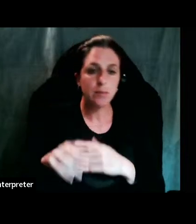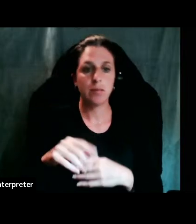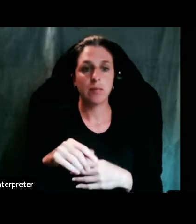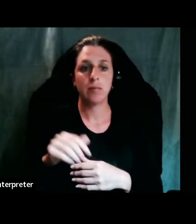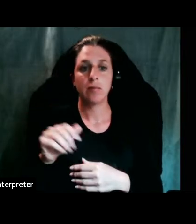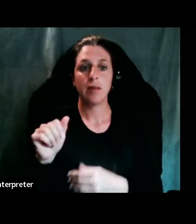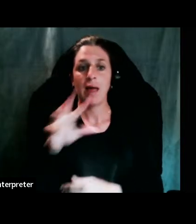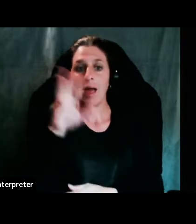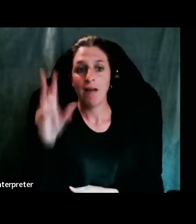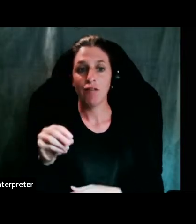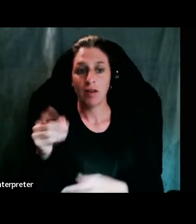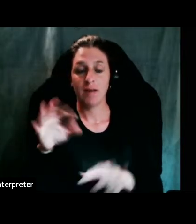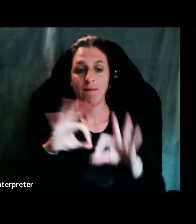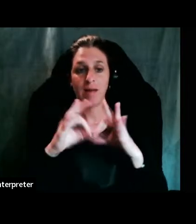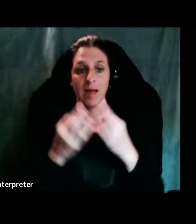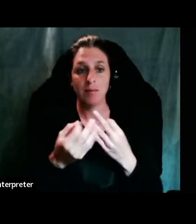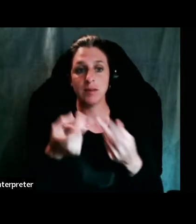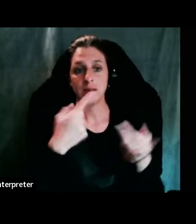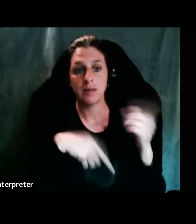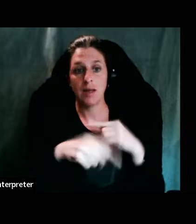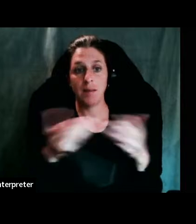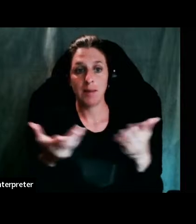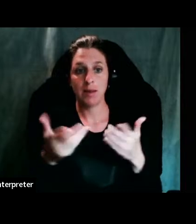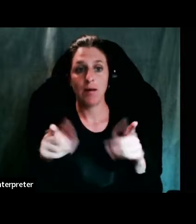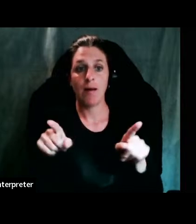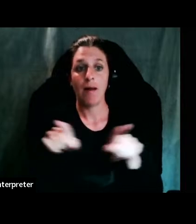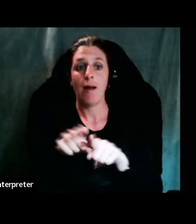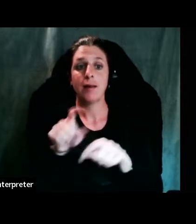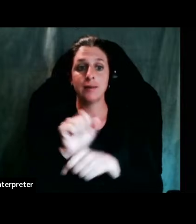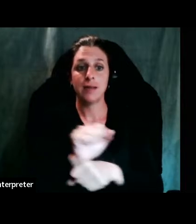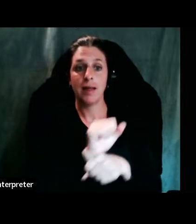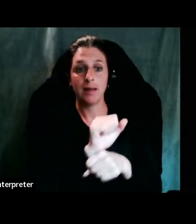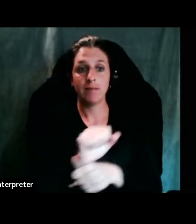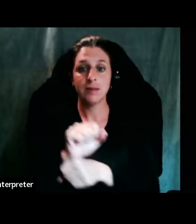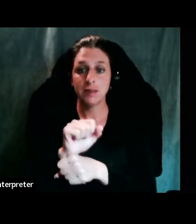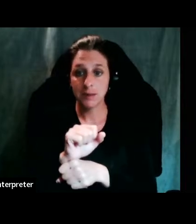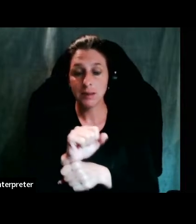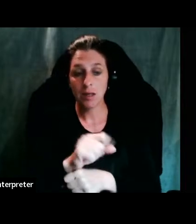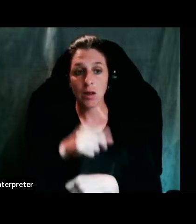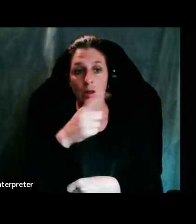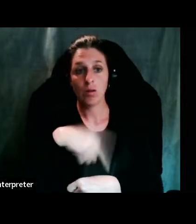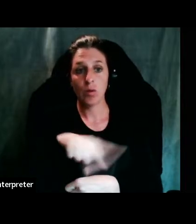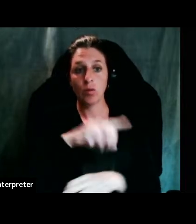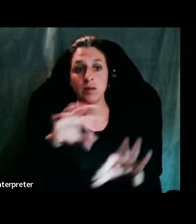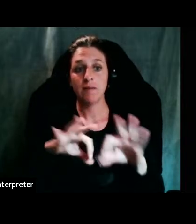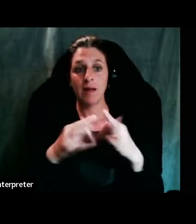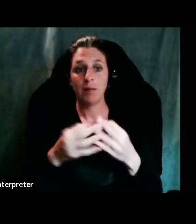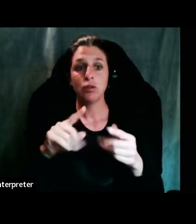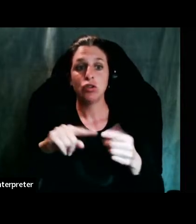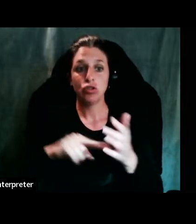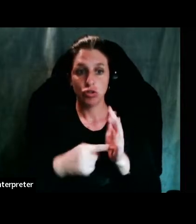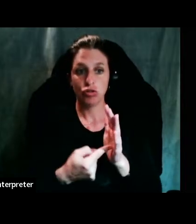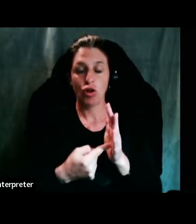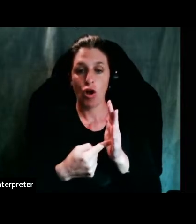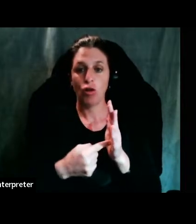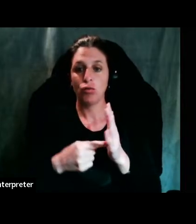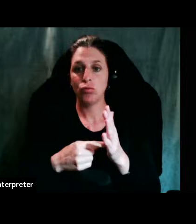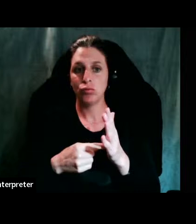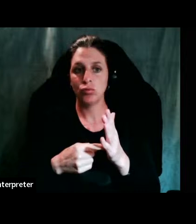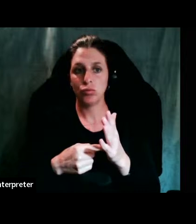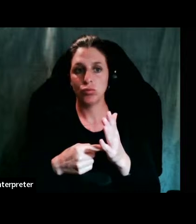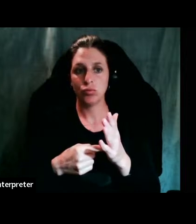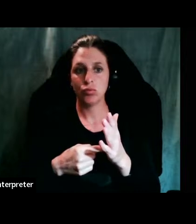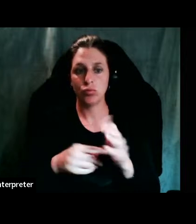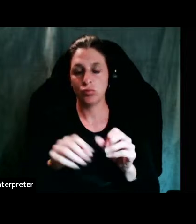African families came here as slaves. Those families started getting broken up at that point.